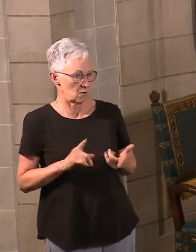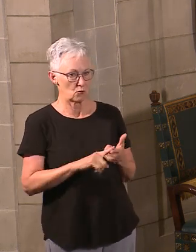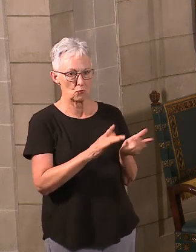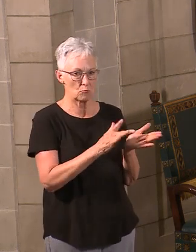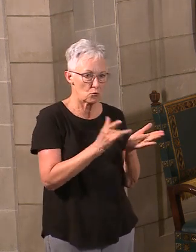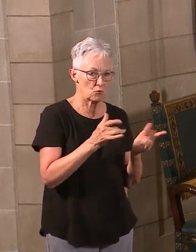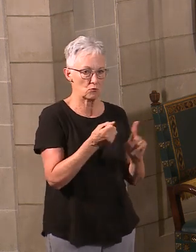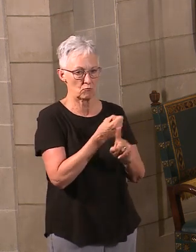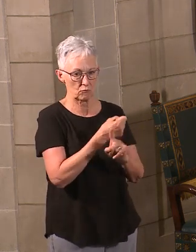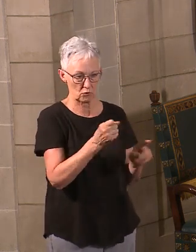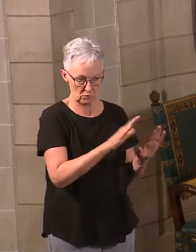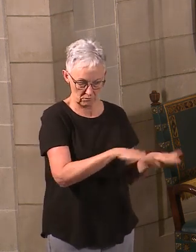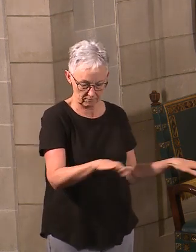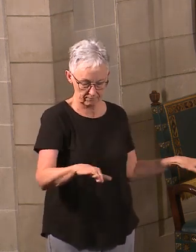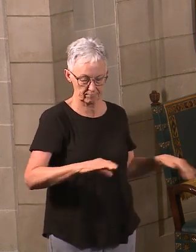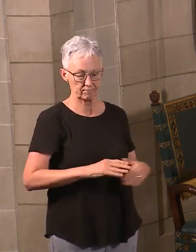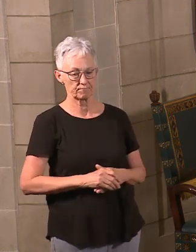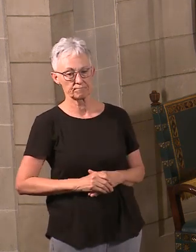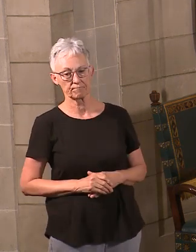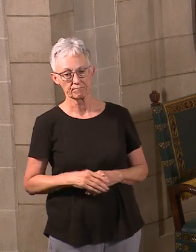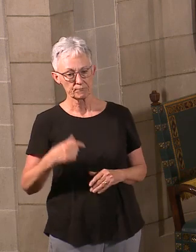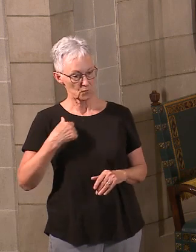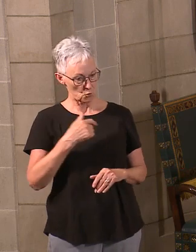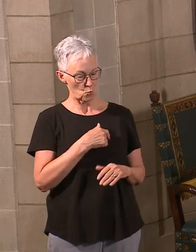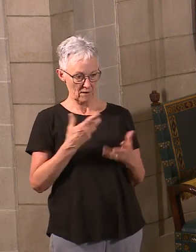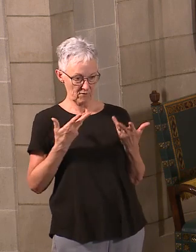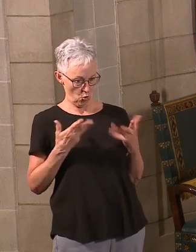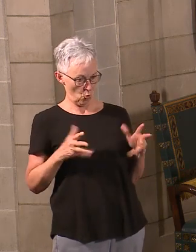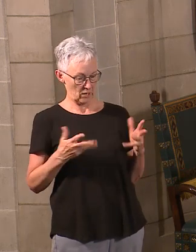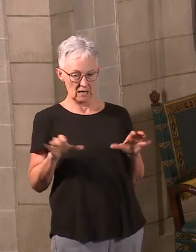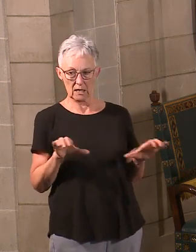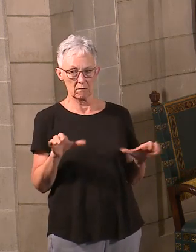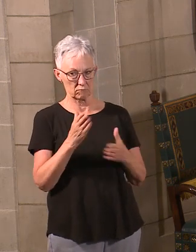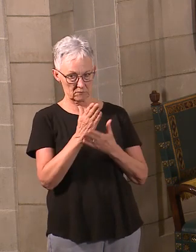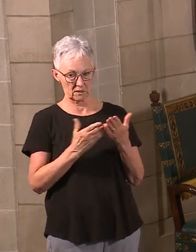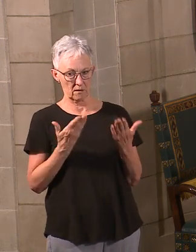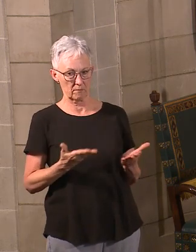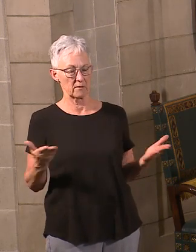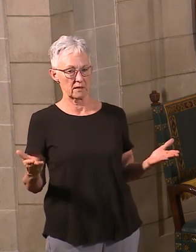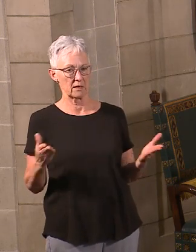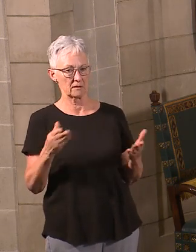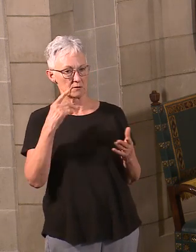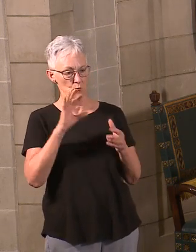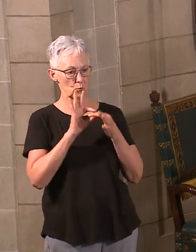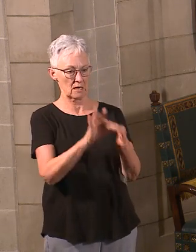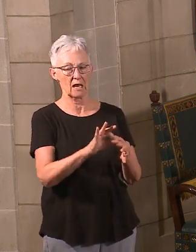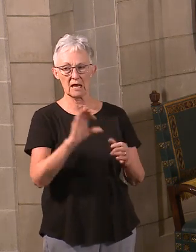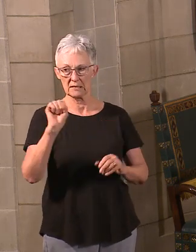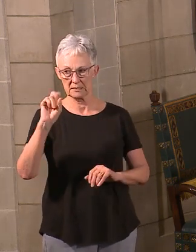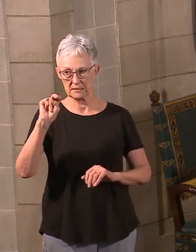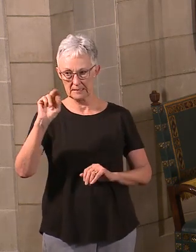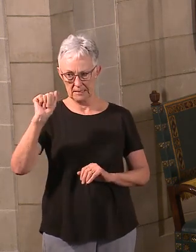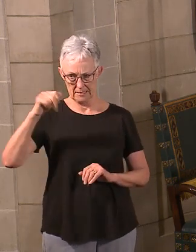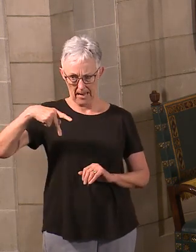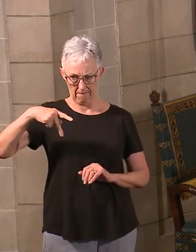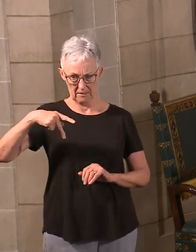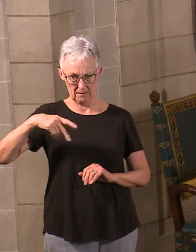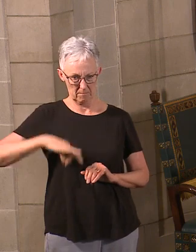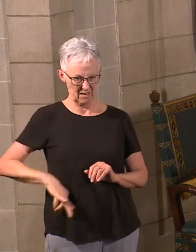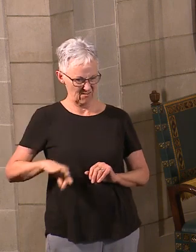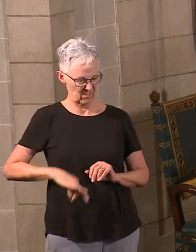quickly. We've implemented some of the shifts that the governor mentioned to SNAP benefits to do the following. We are extending the